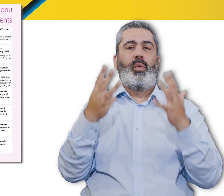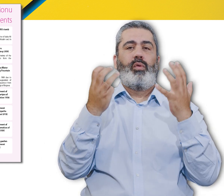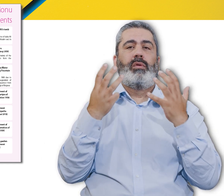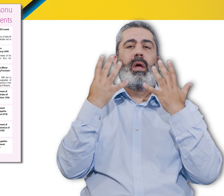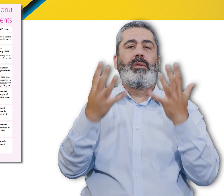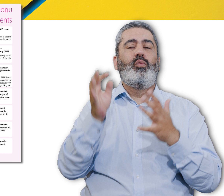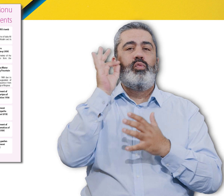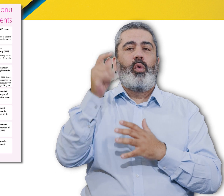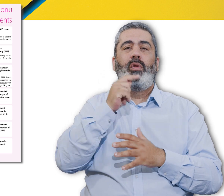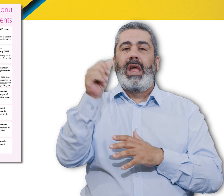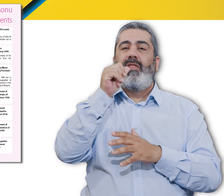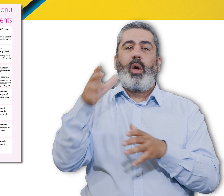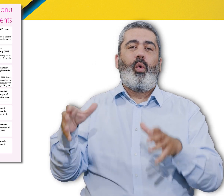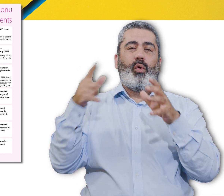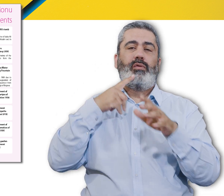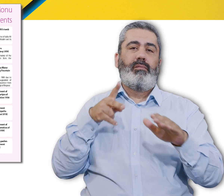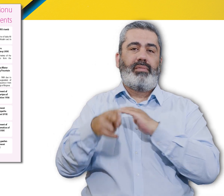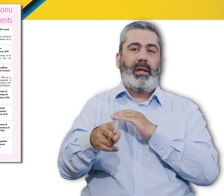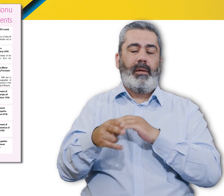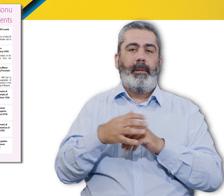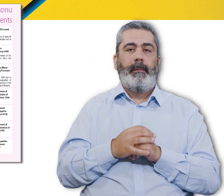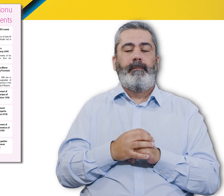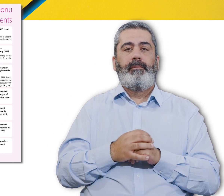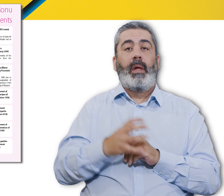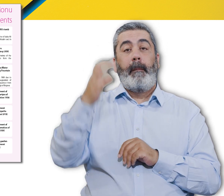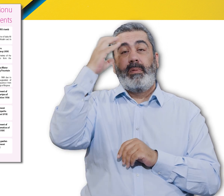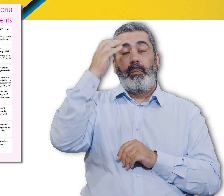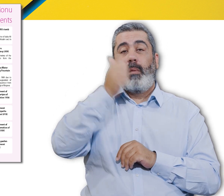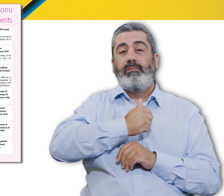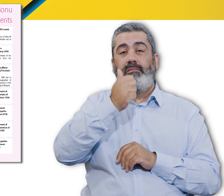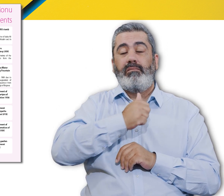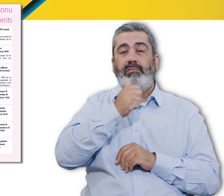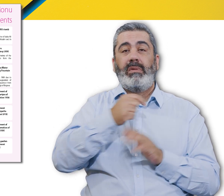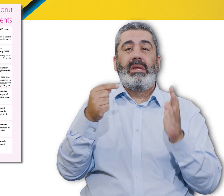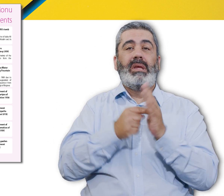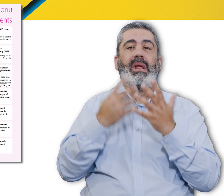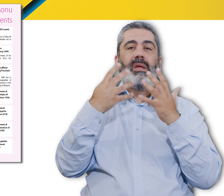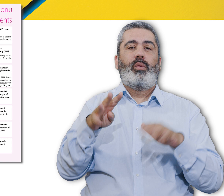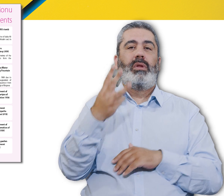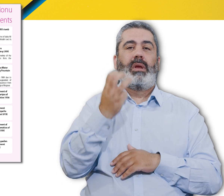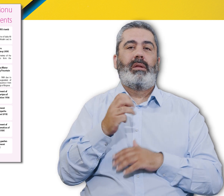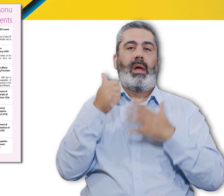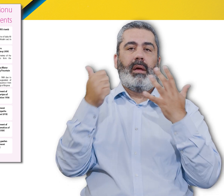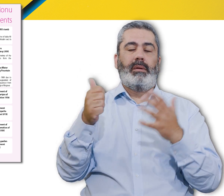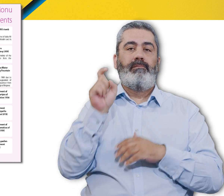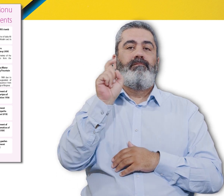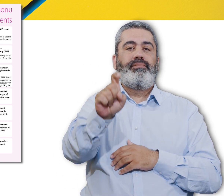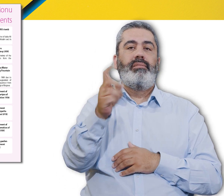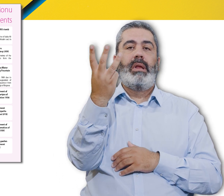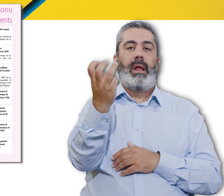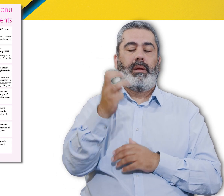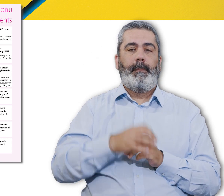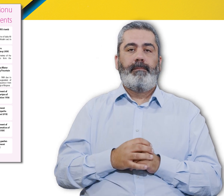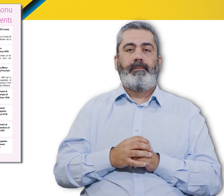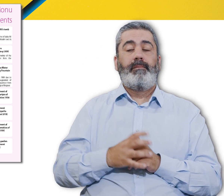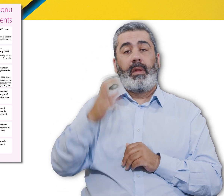1936, number 30. Monument to Margarita Tutilani, number 19. Monument of the Liberation of Burait,